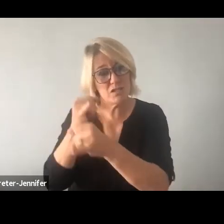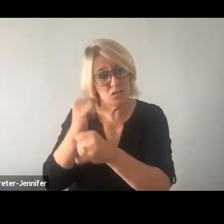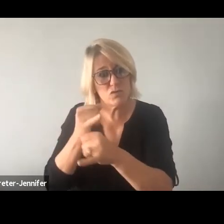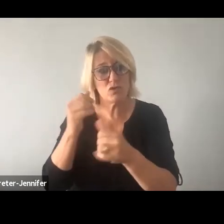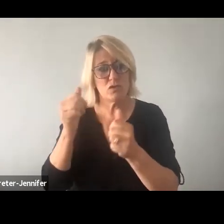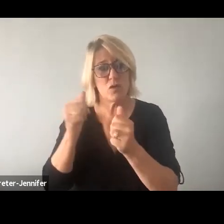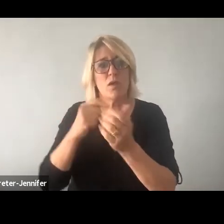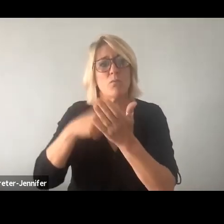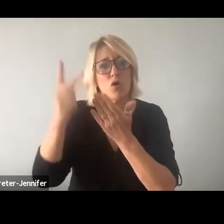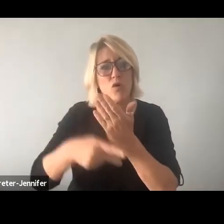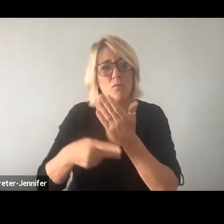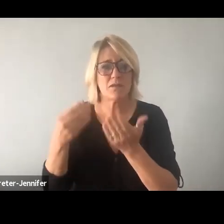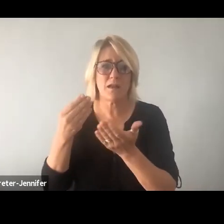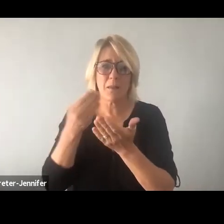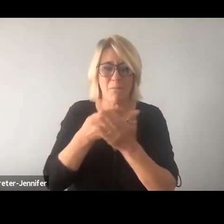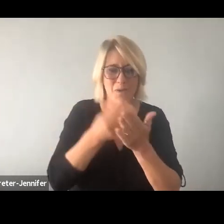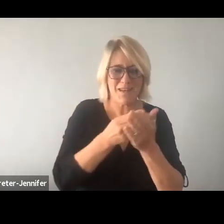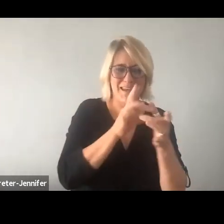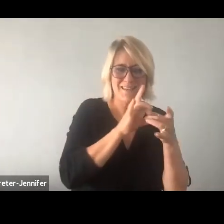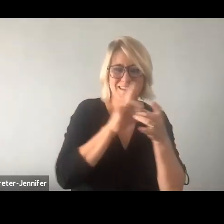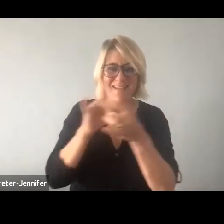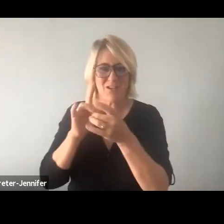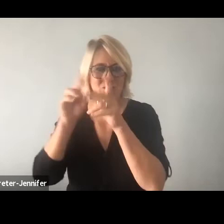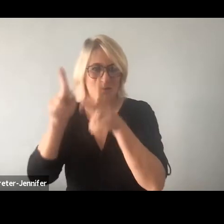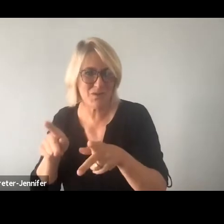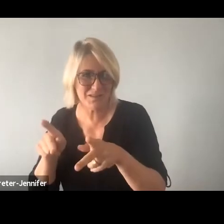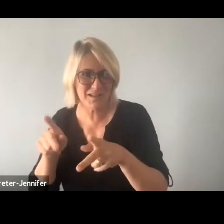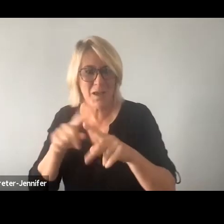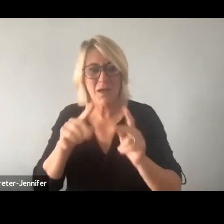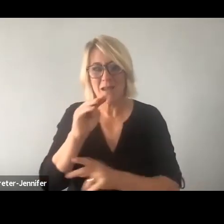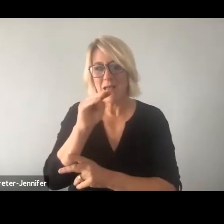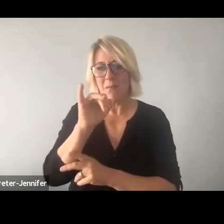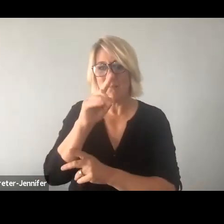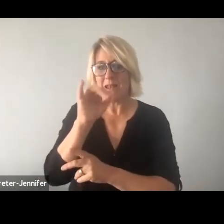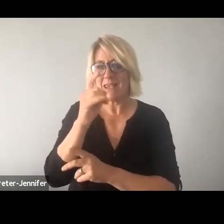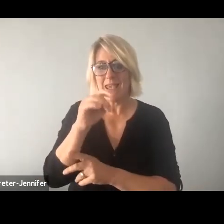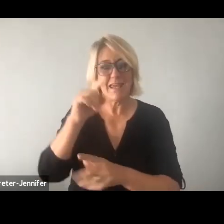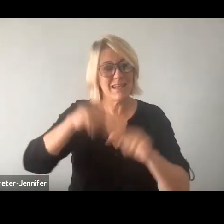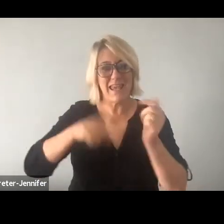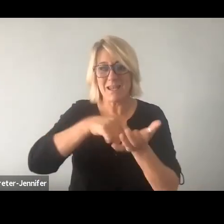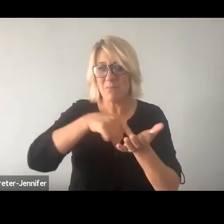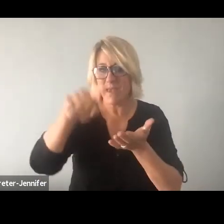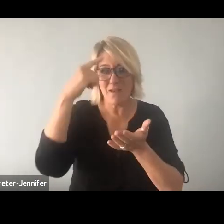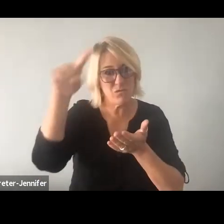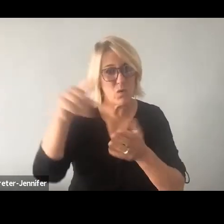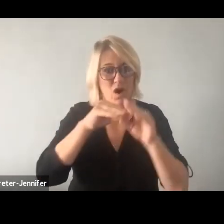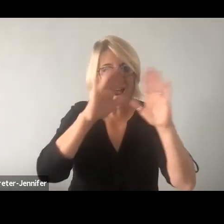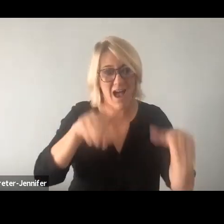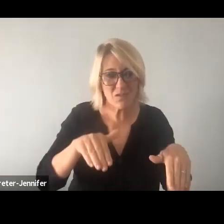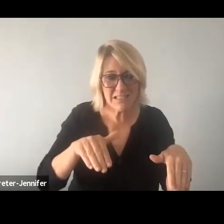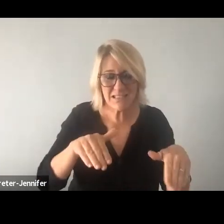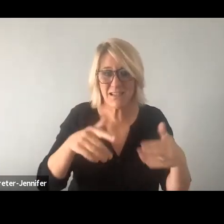programs like Money Follows the Person. But because Medicaid can't pay for housing, the challenge of finding